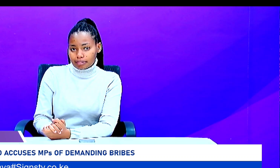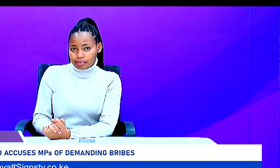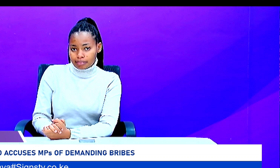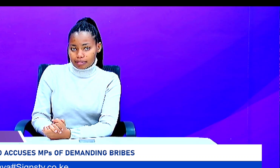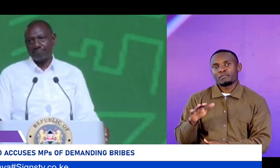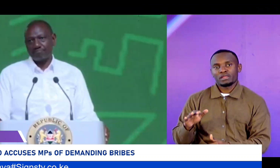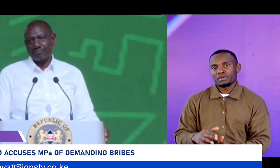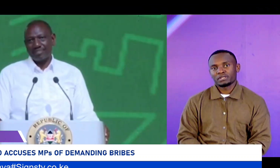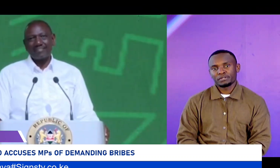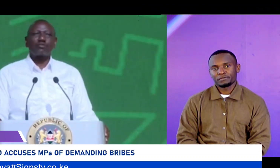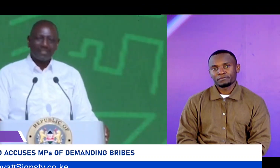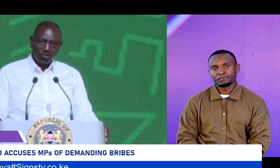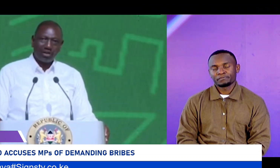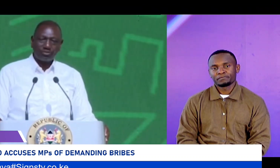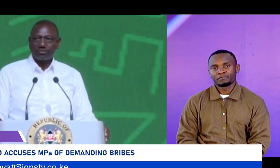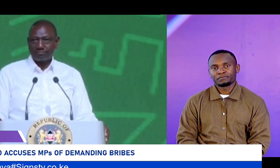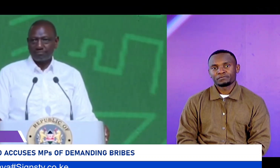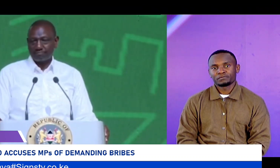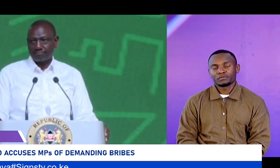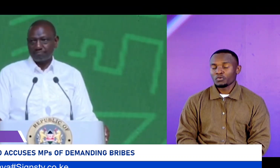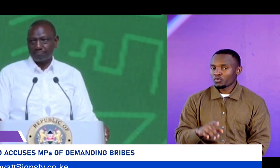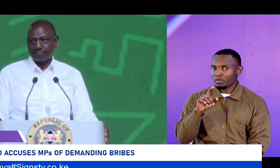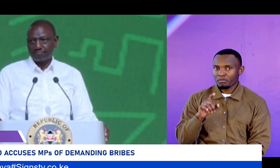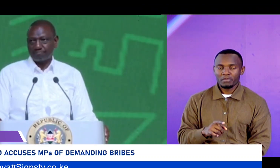governance. That we must call out.